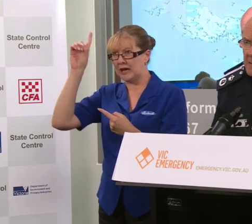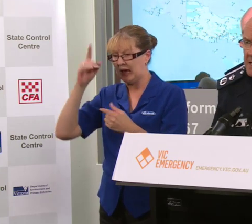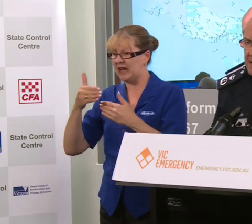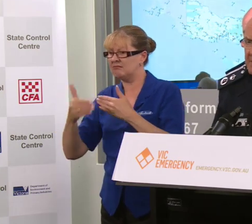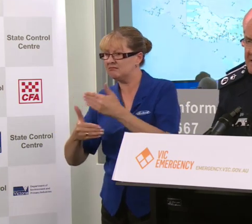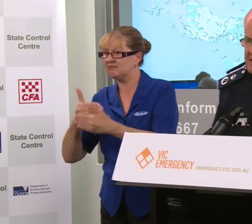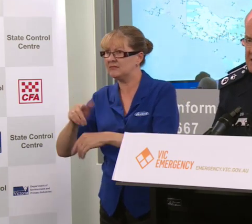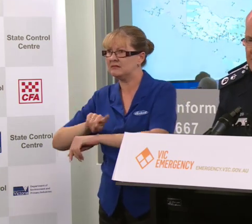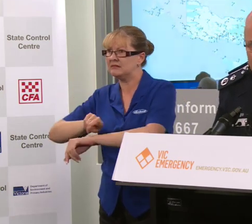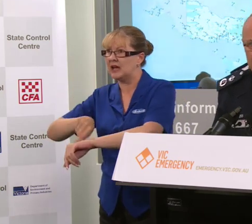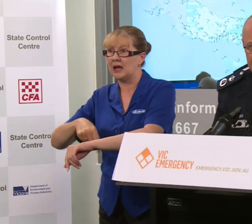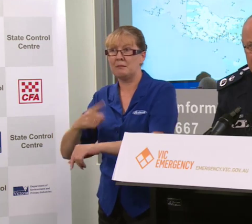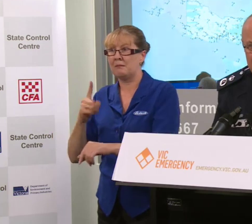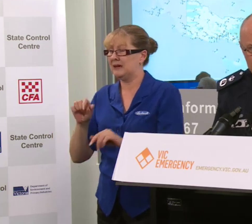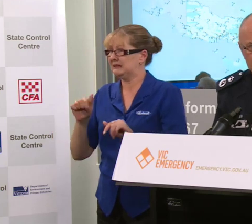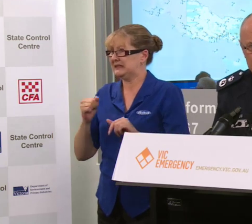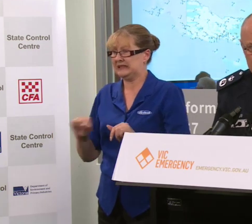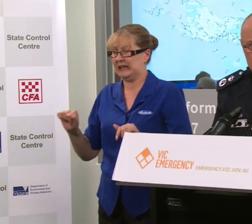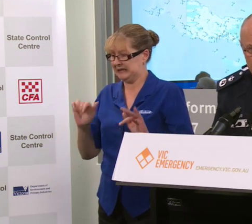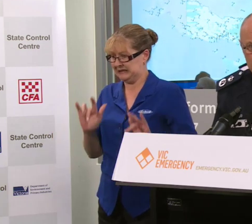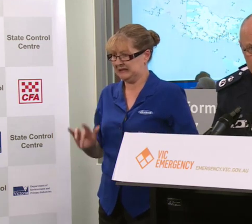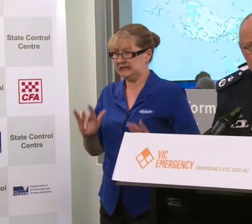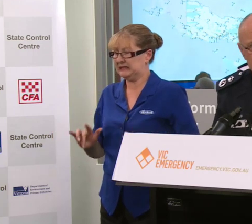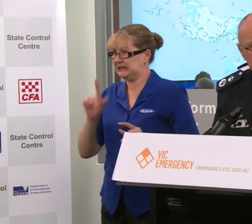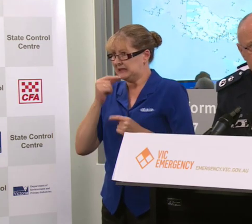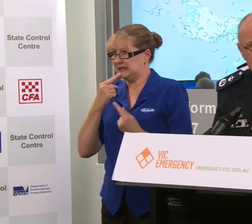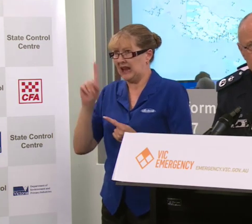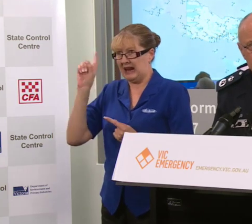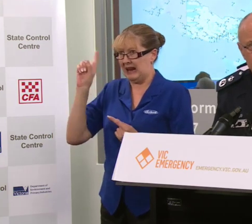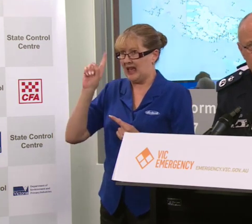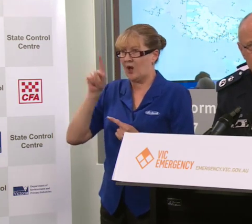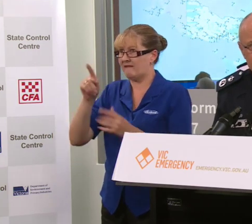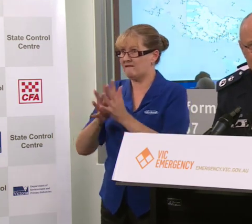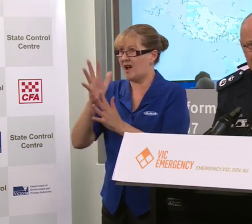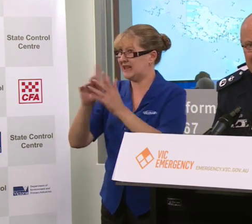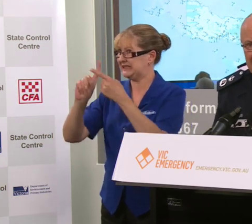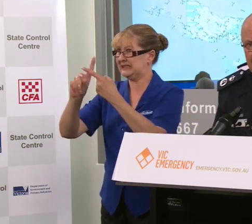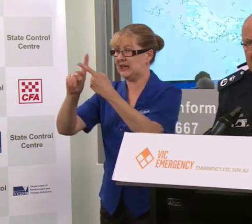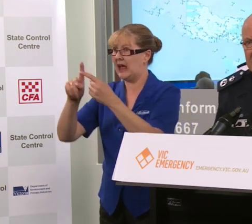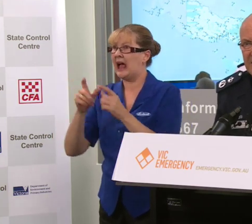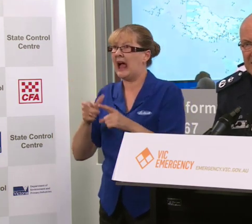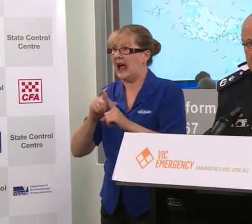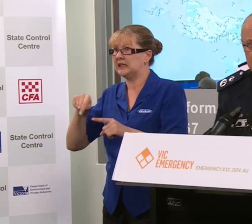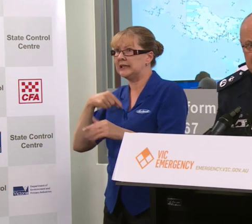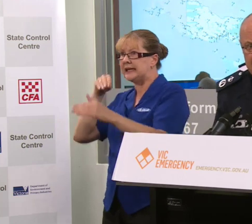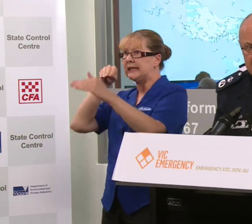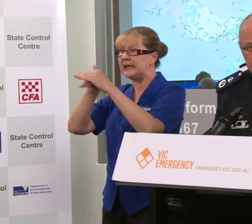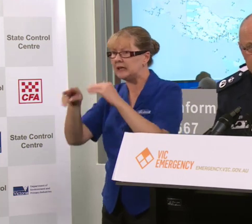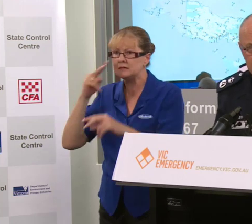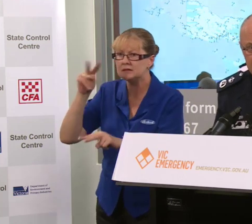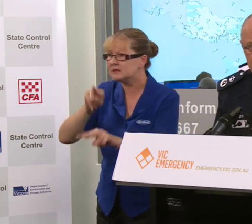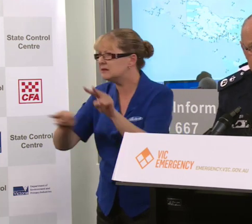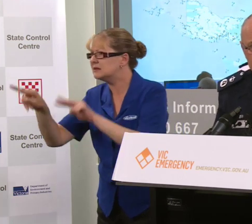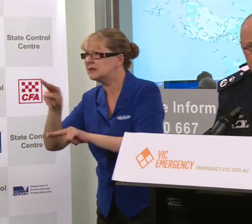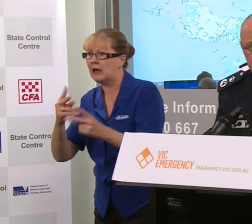as the day goes on. But let me say it's still very early. The fire's still burning, so the ability to get in there and actually make those